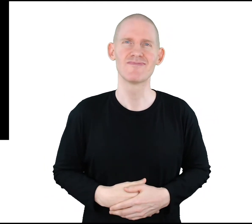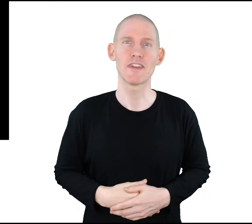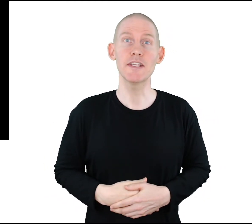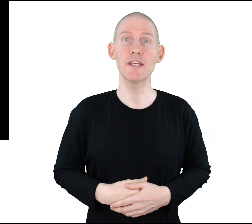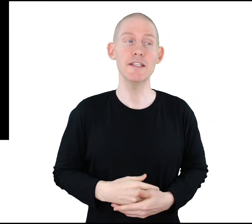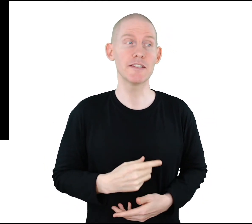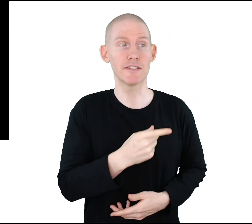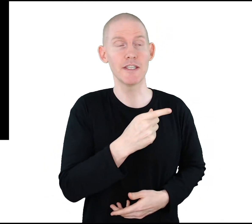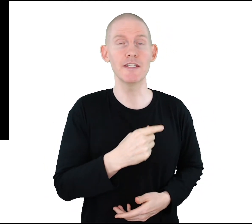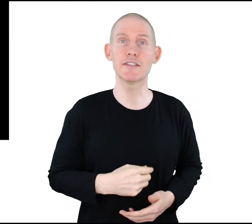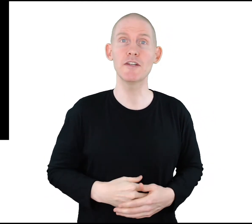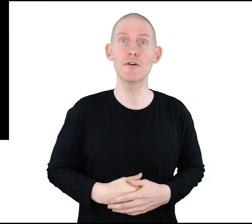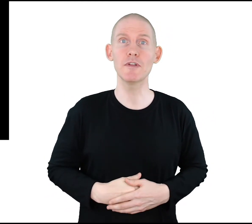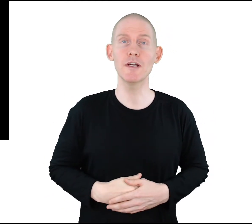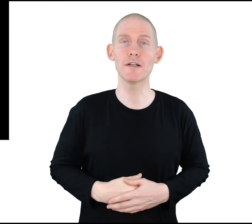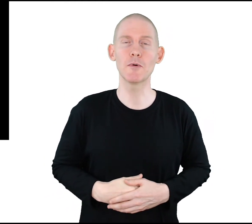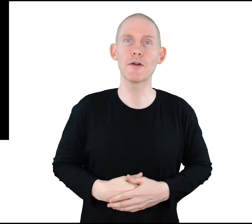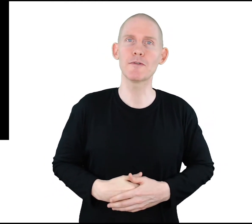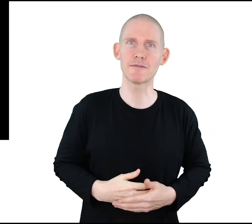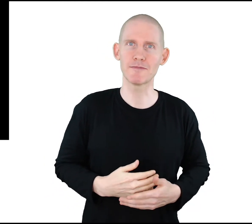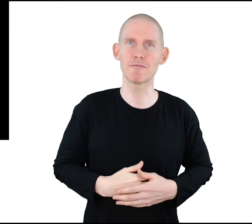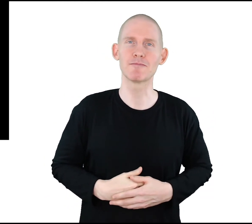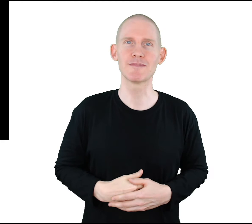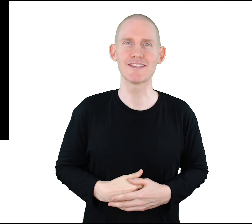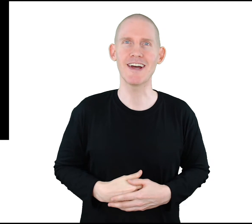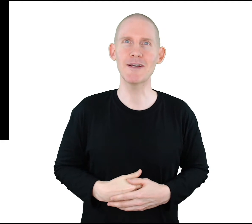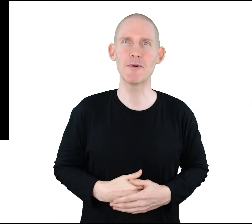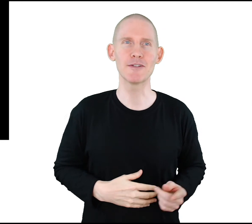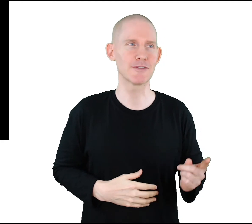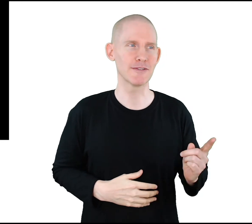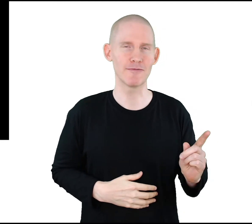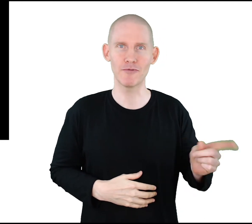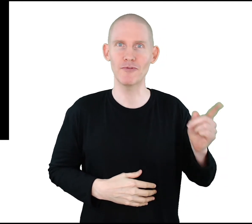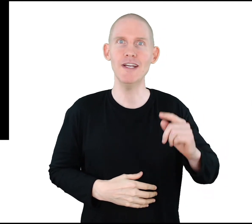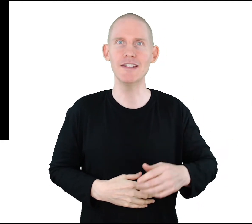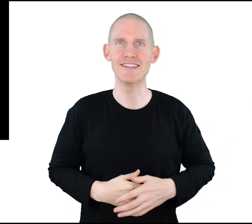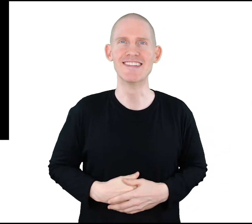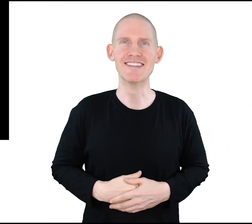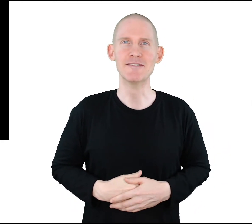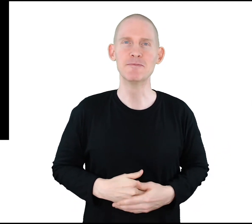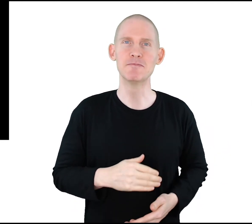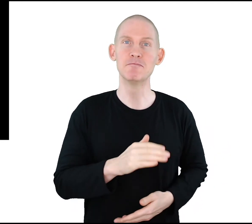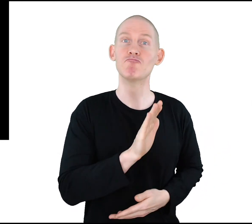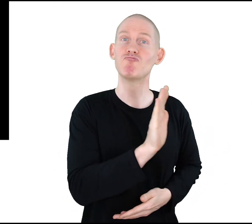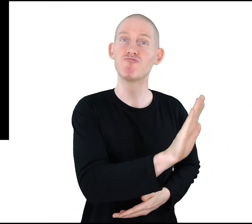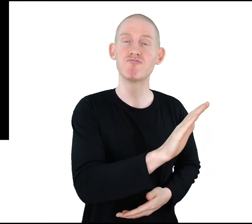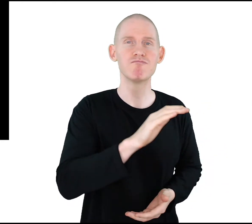Let's say he's sitting over there. We want to talk about it's Freddie.